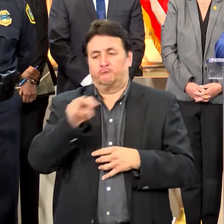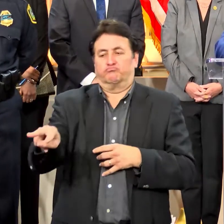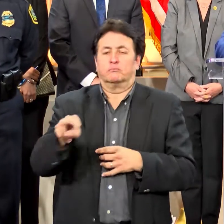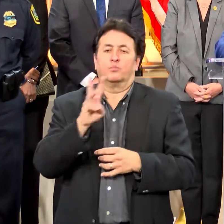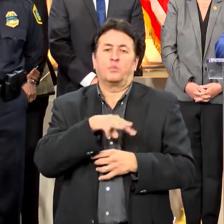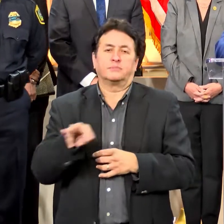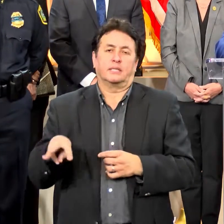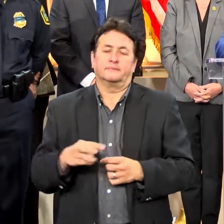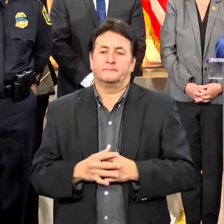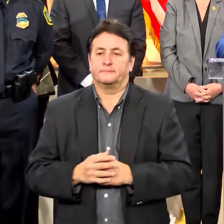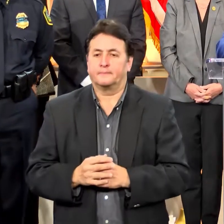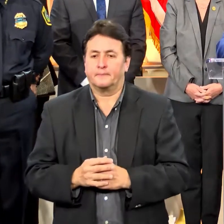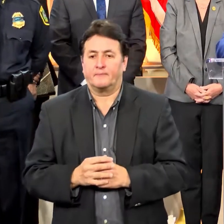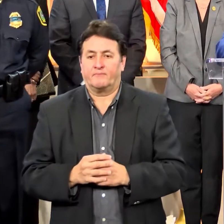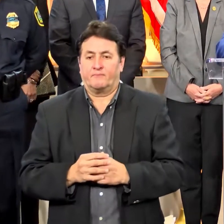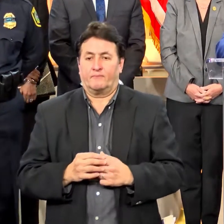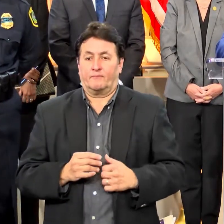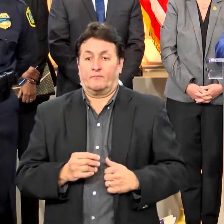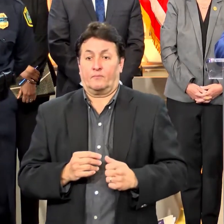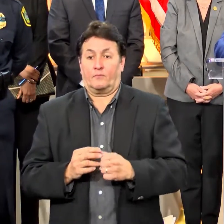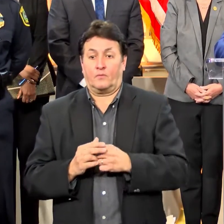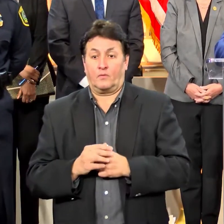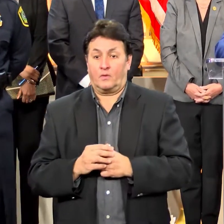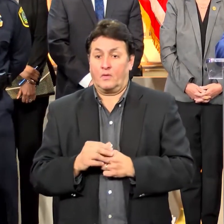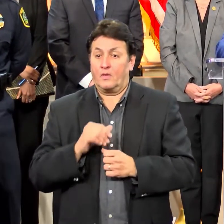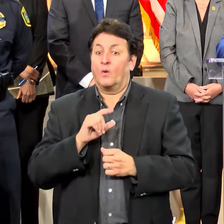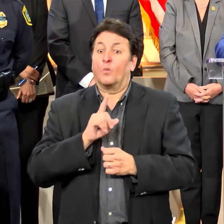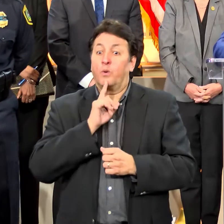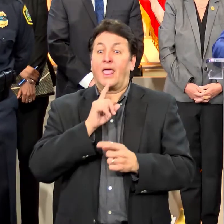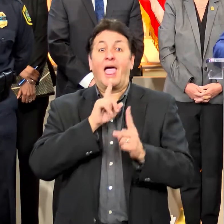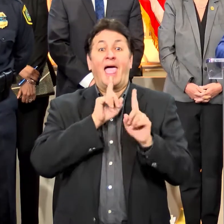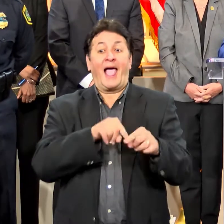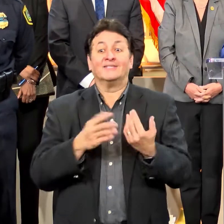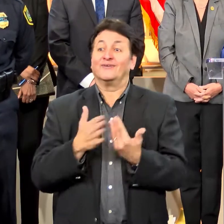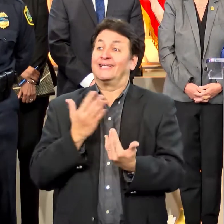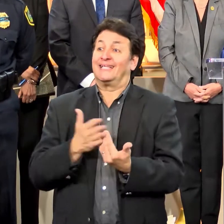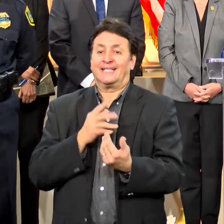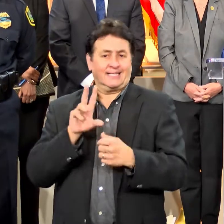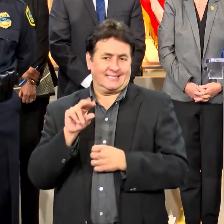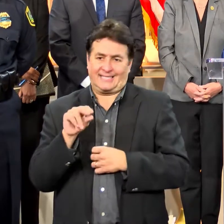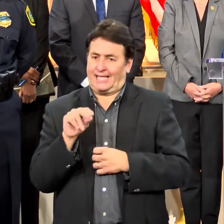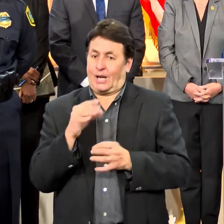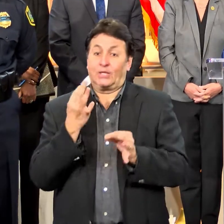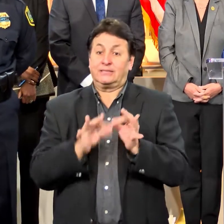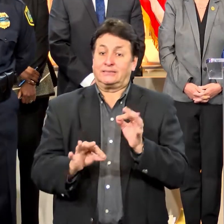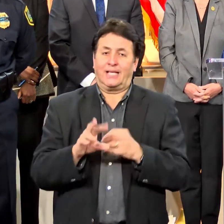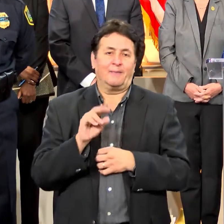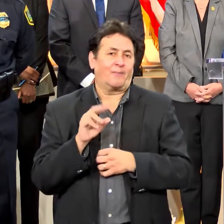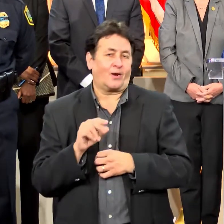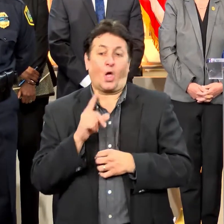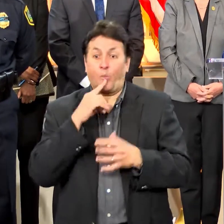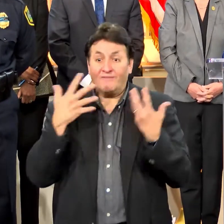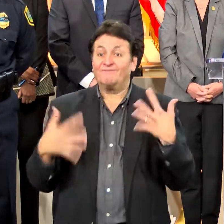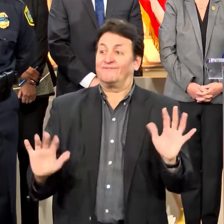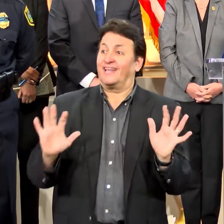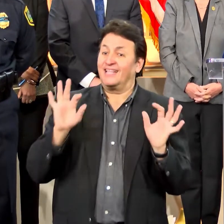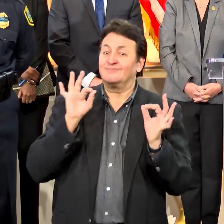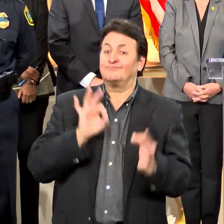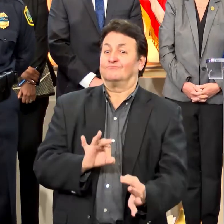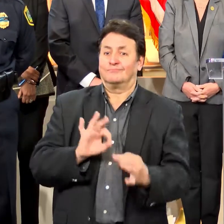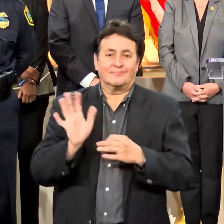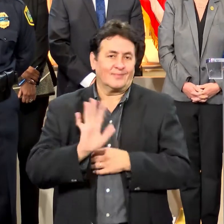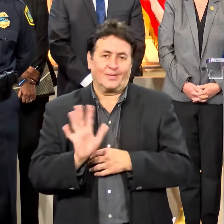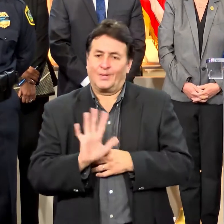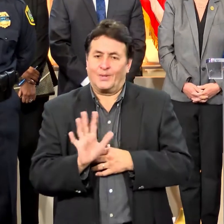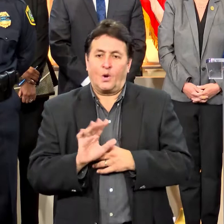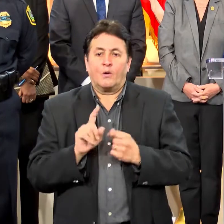answers and no singular initiative standing by itself that can adequately address rising